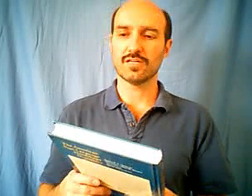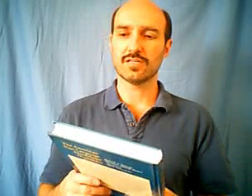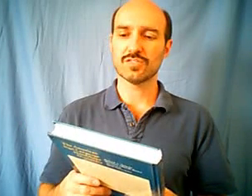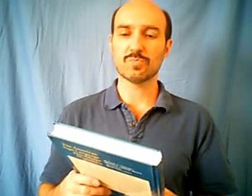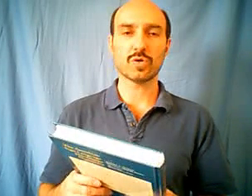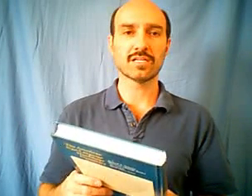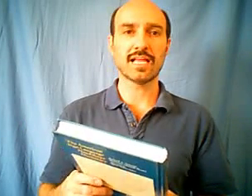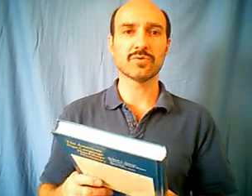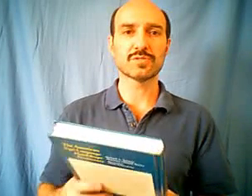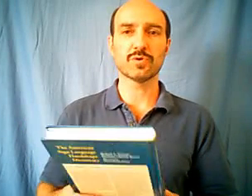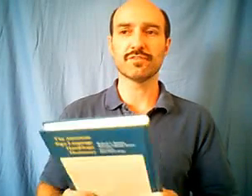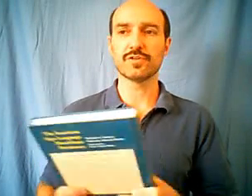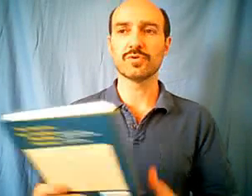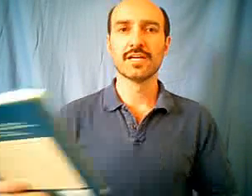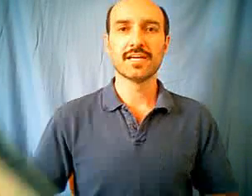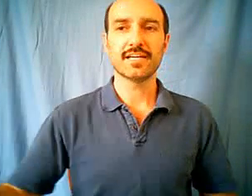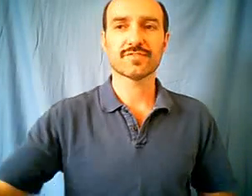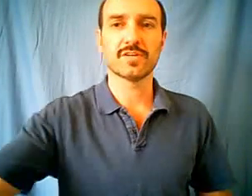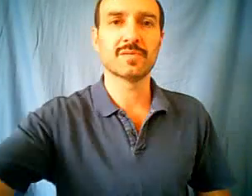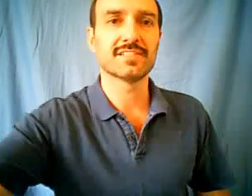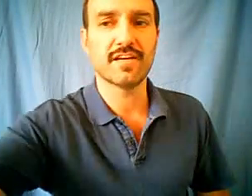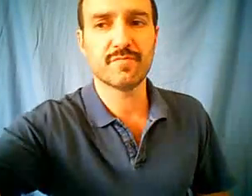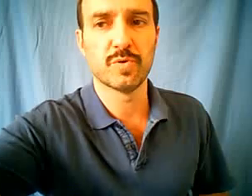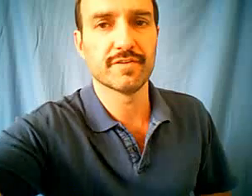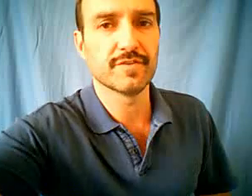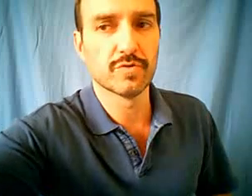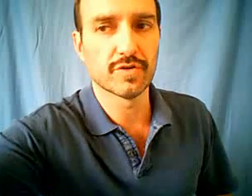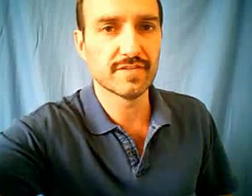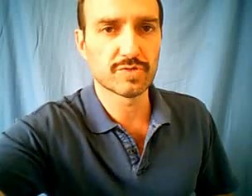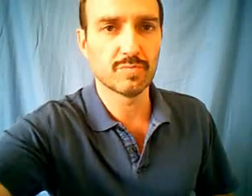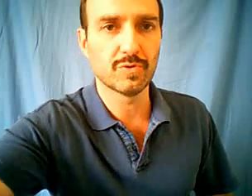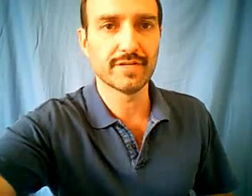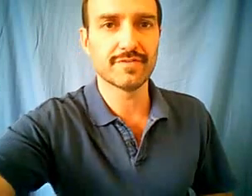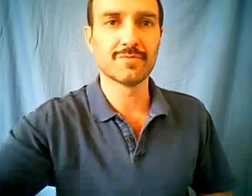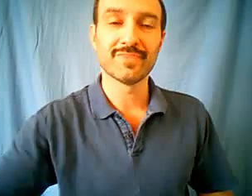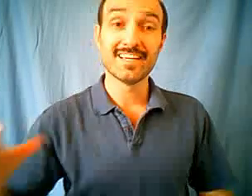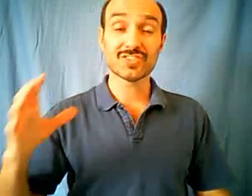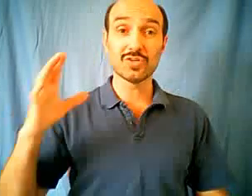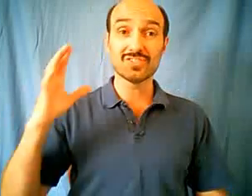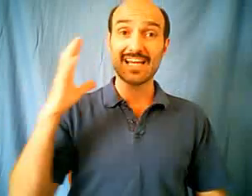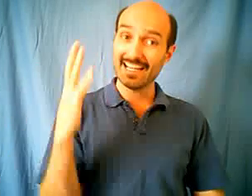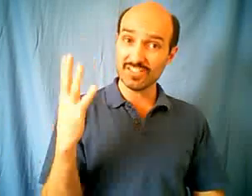a spoken language point of view. It's from a deaf point of view or a visual point of view. It shows the hand